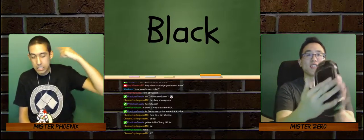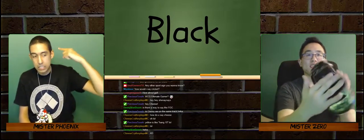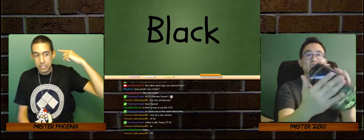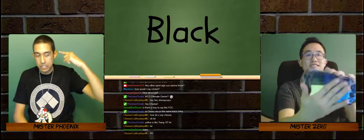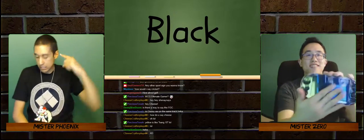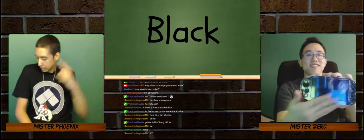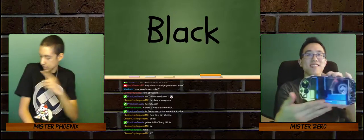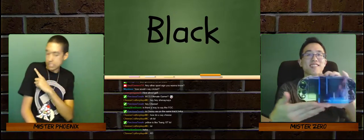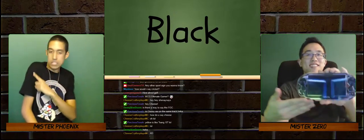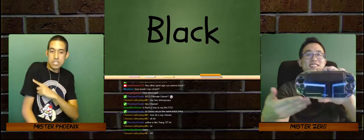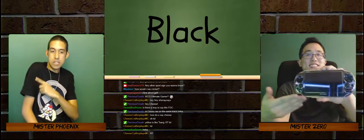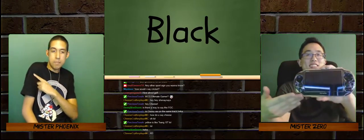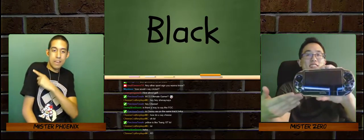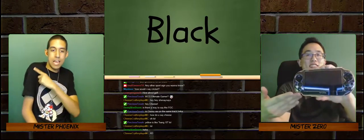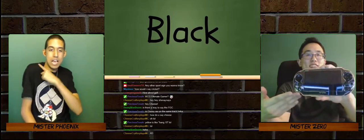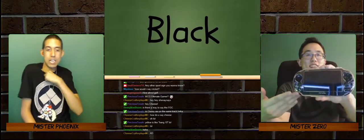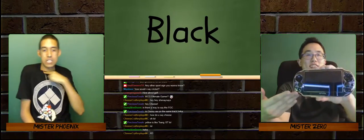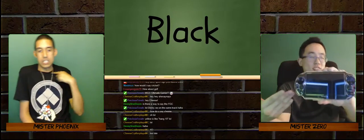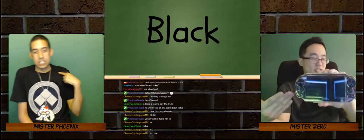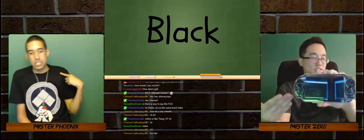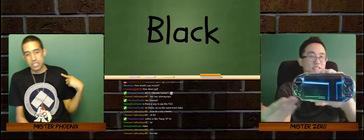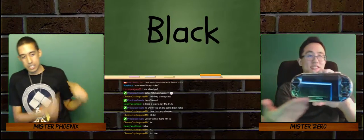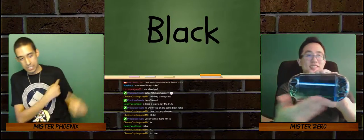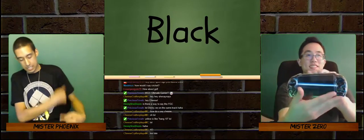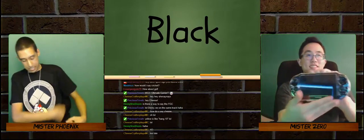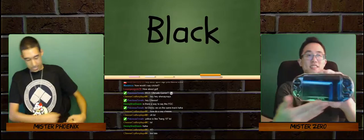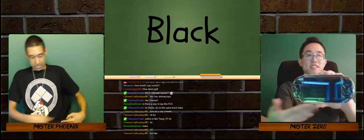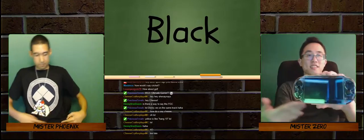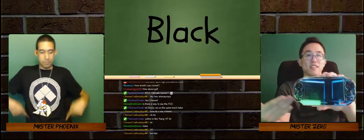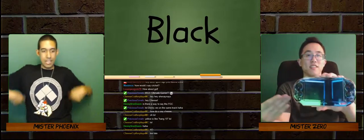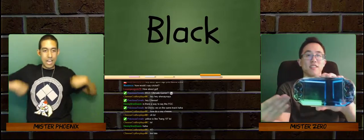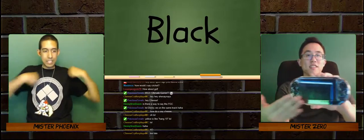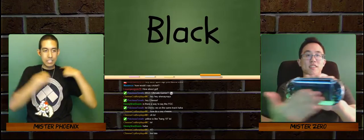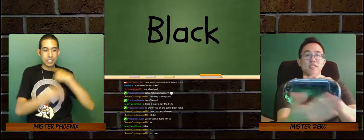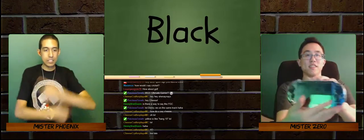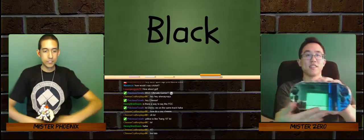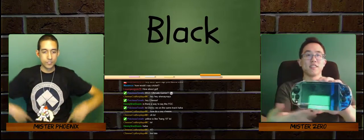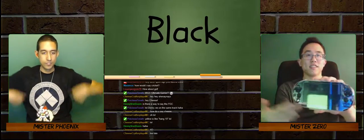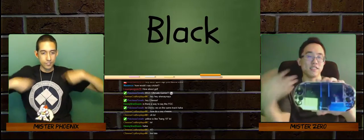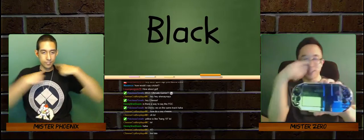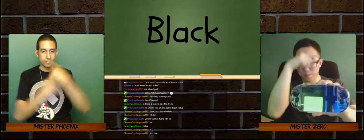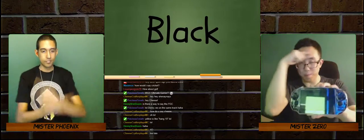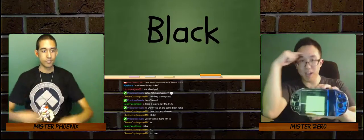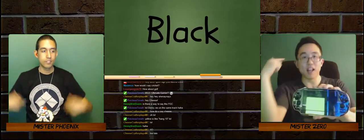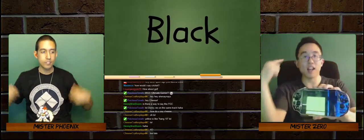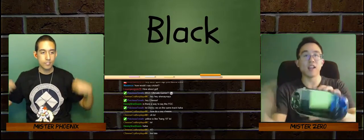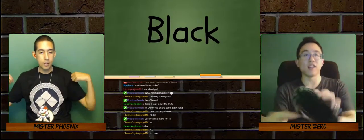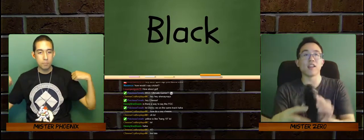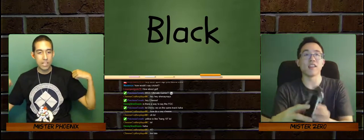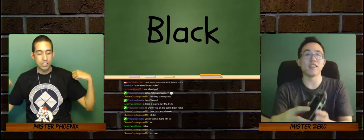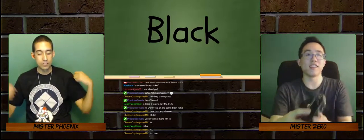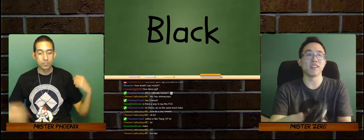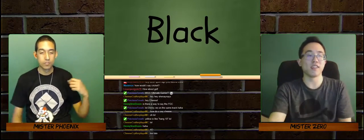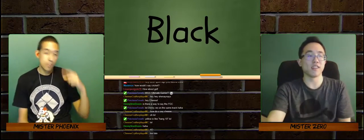Black. Black. Black.